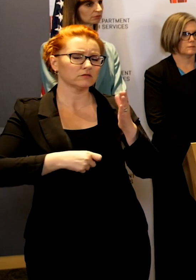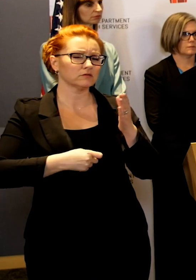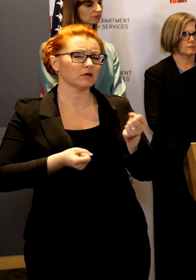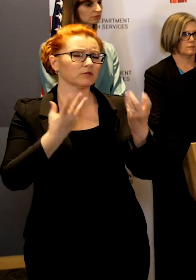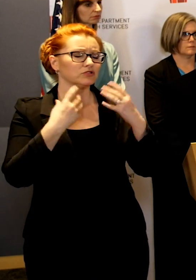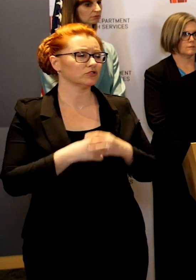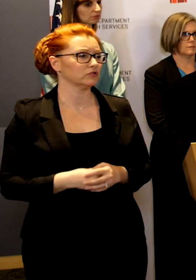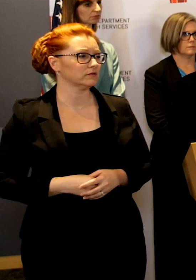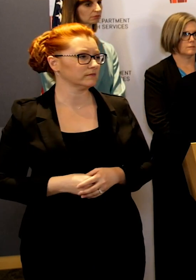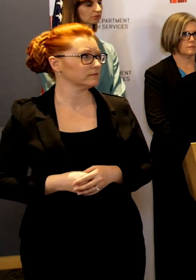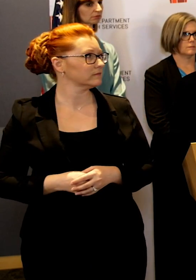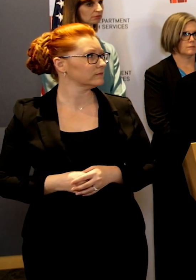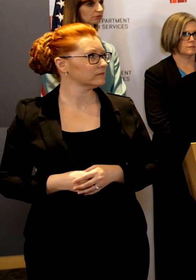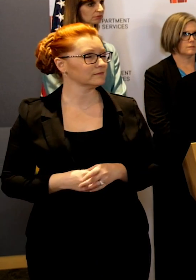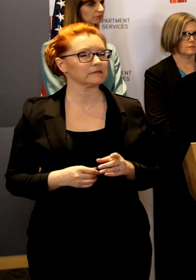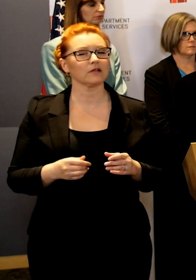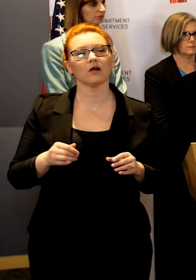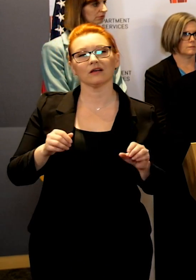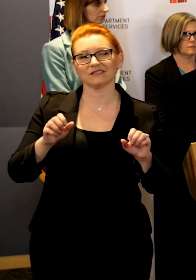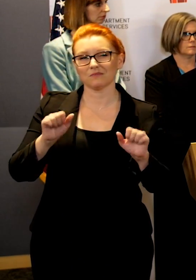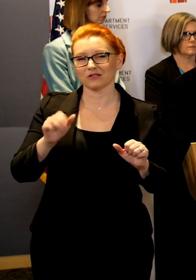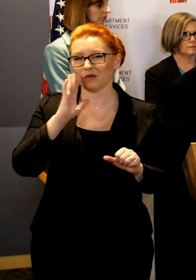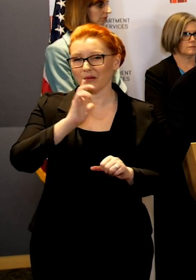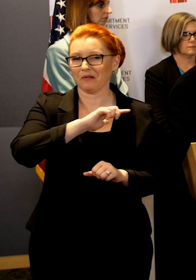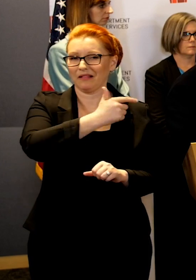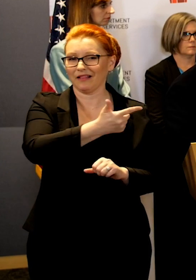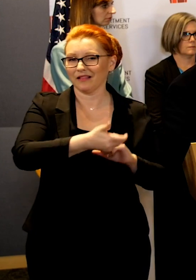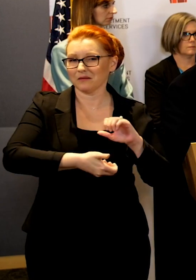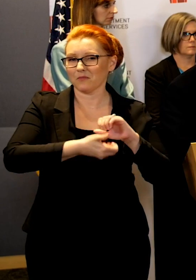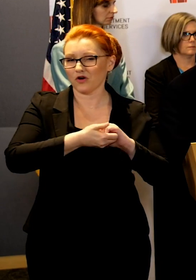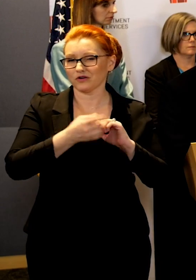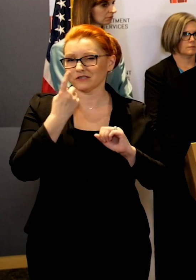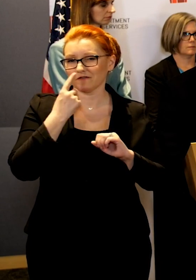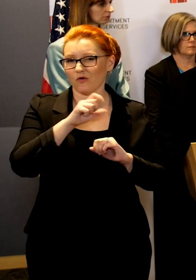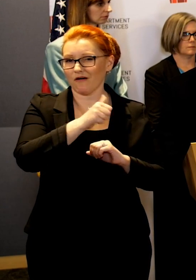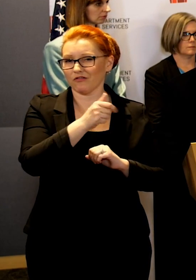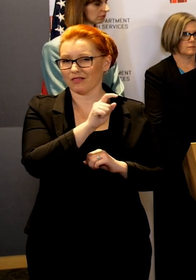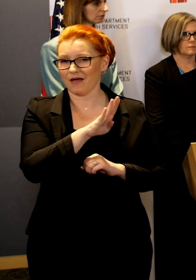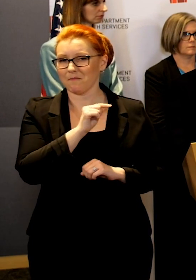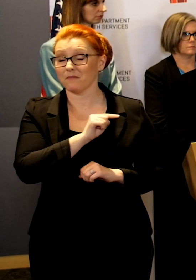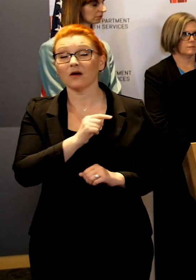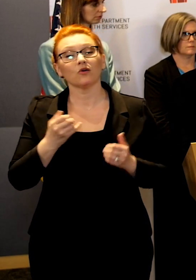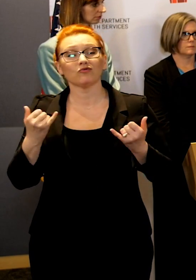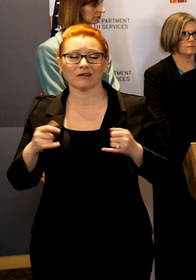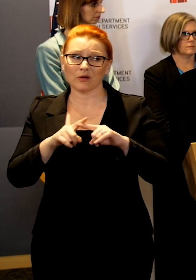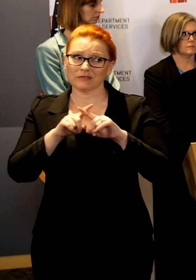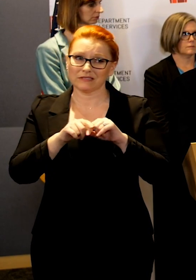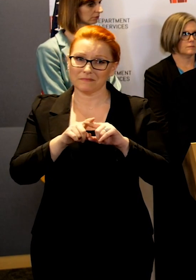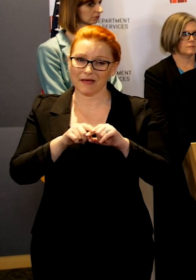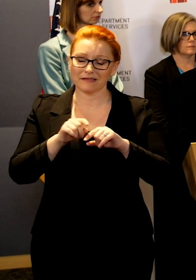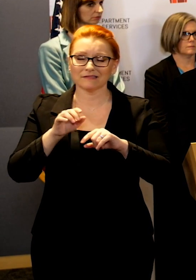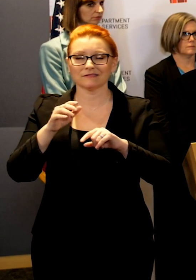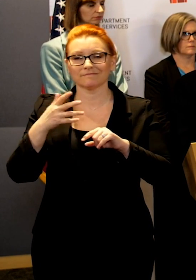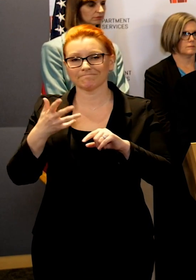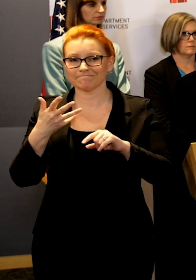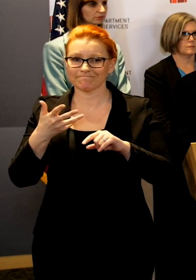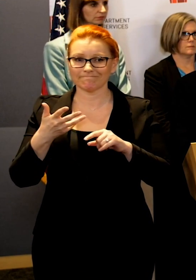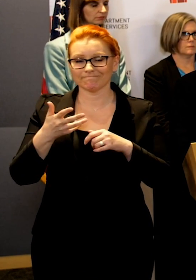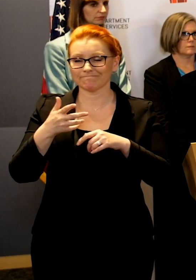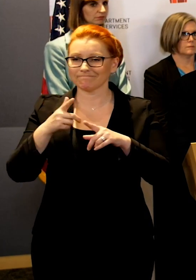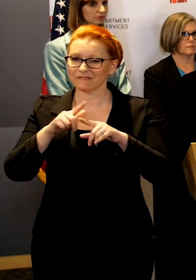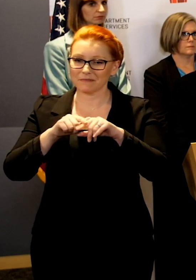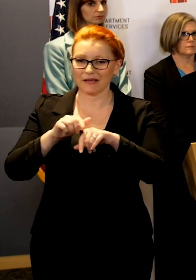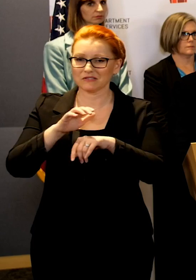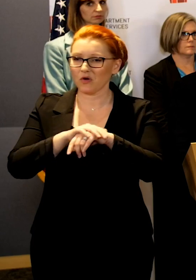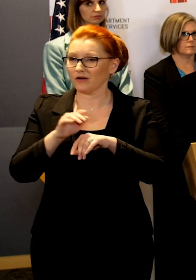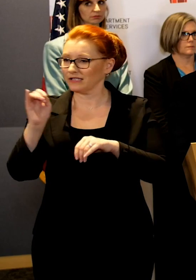this week? So I may turn that over to our partners. It's going to depend right now, based on your insurance,